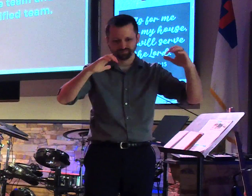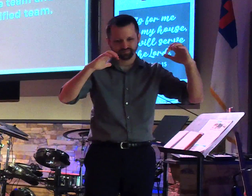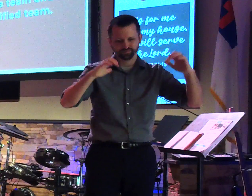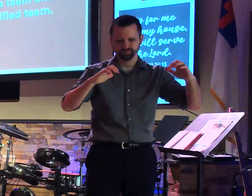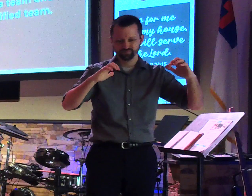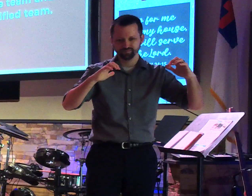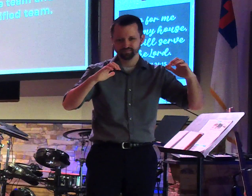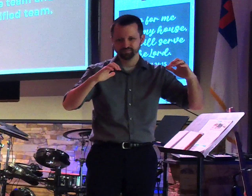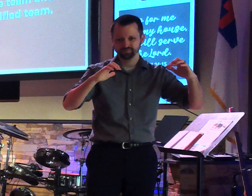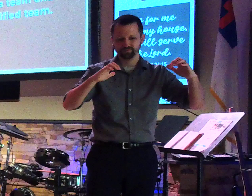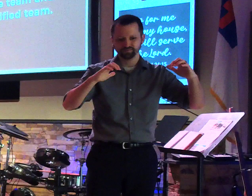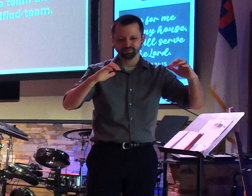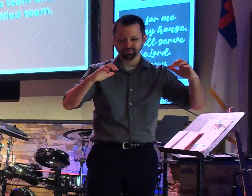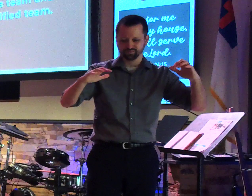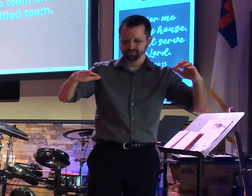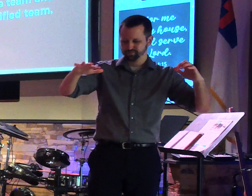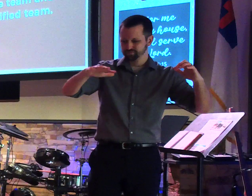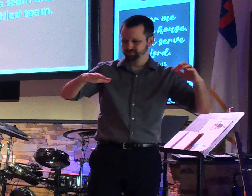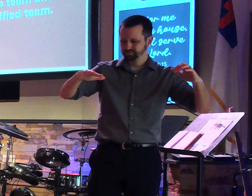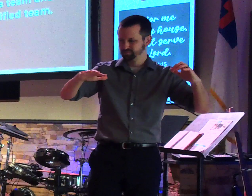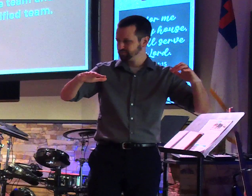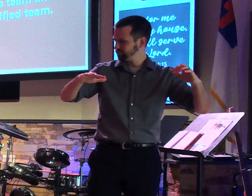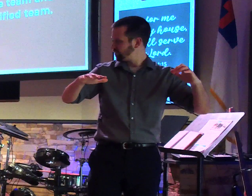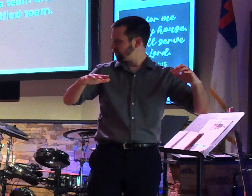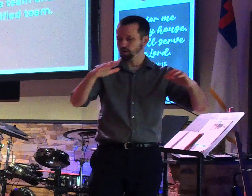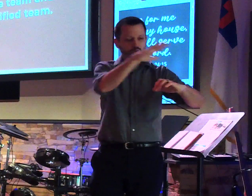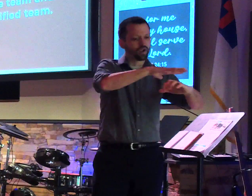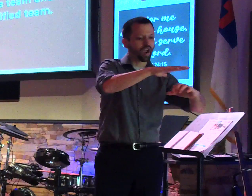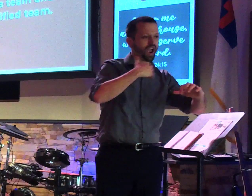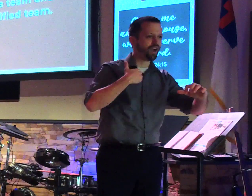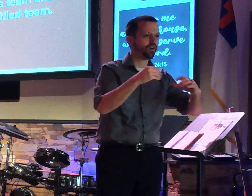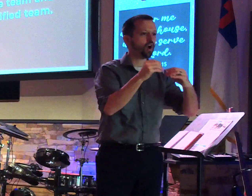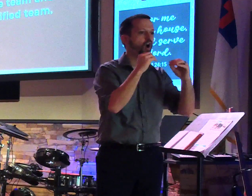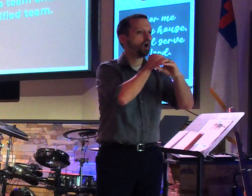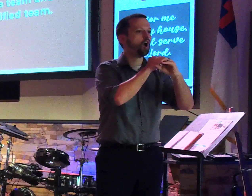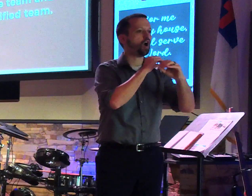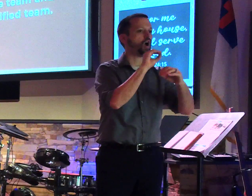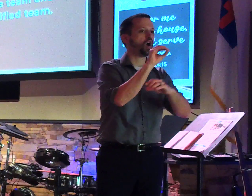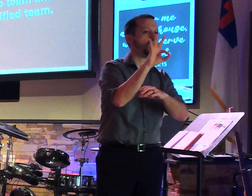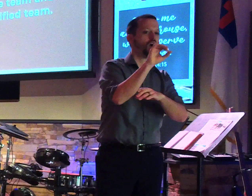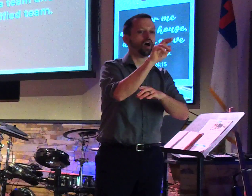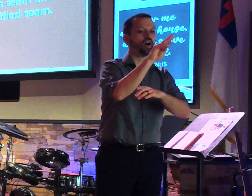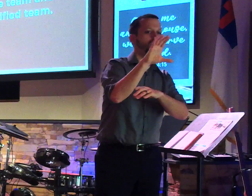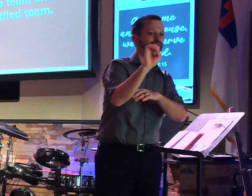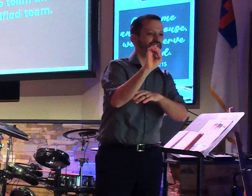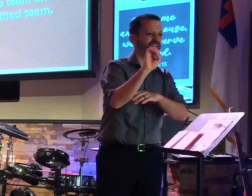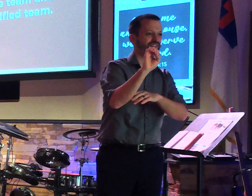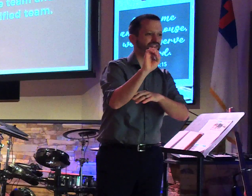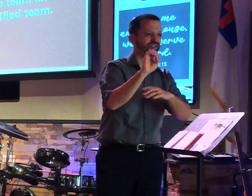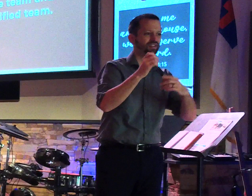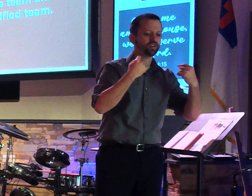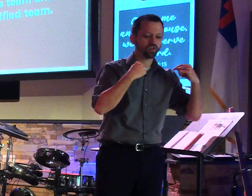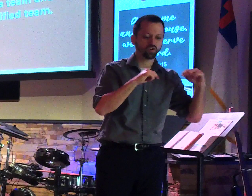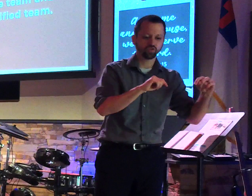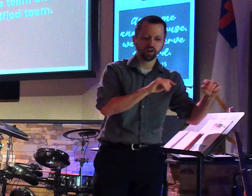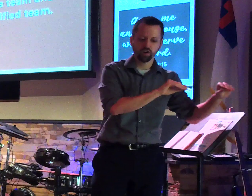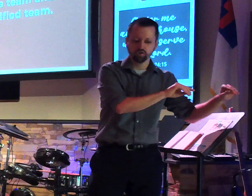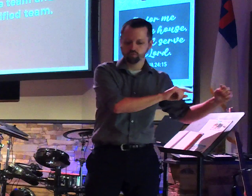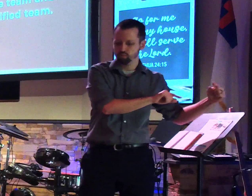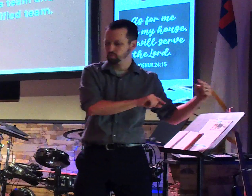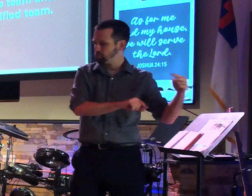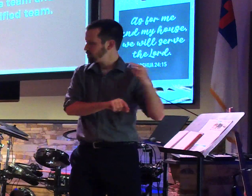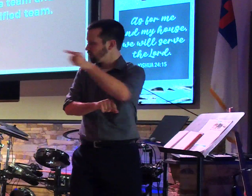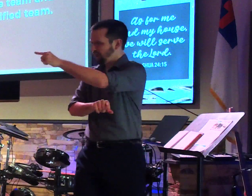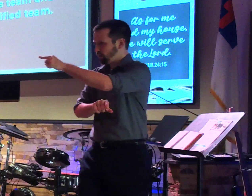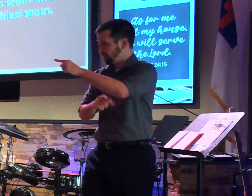here. On one side, you have the offense. And the offense has the ball and is trying to move it, which way?